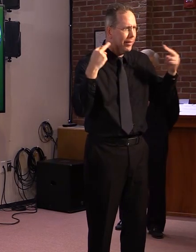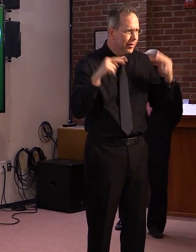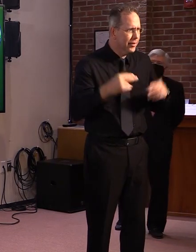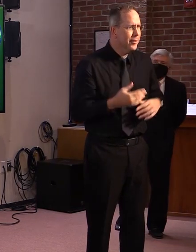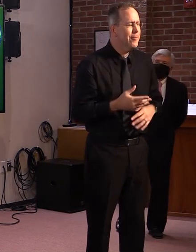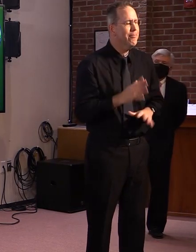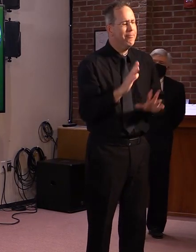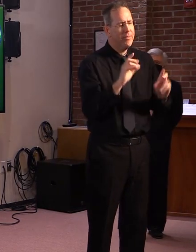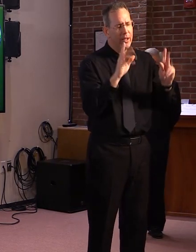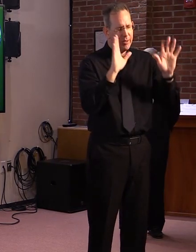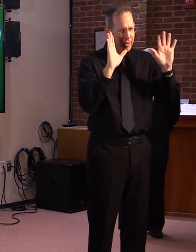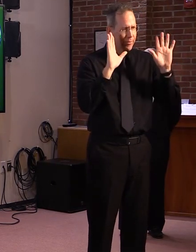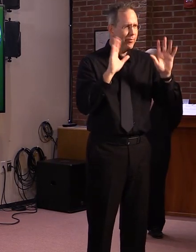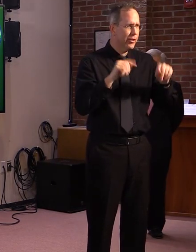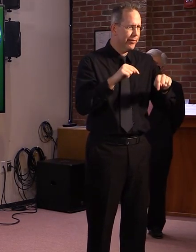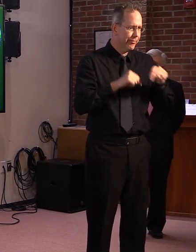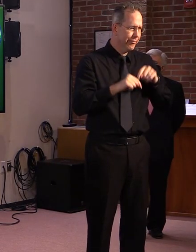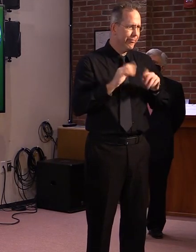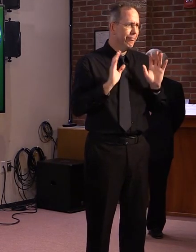Okay.